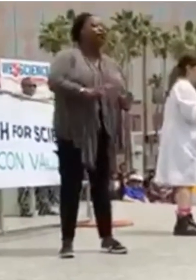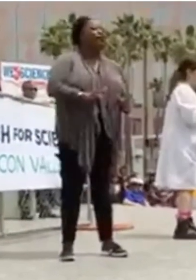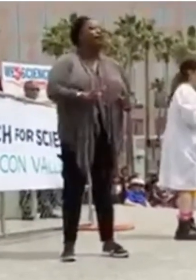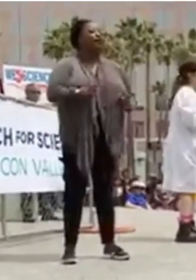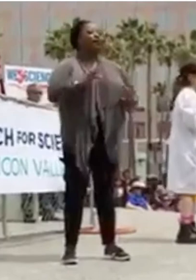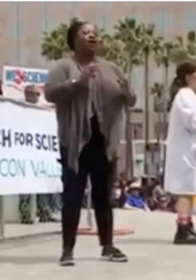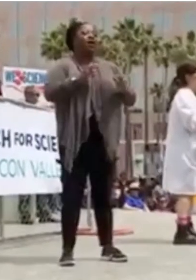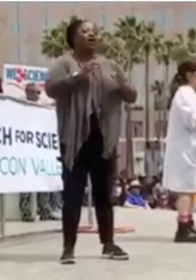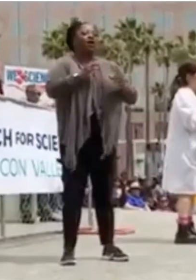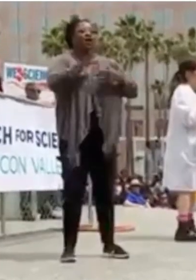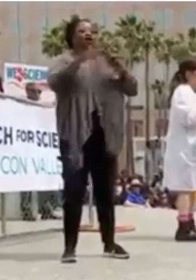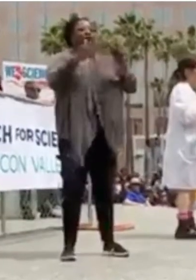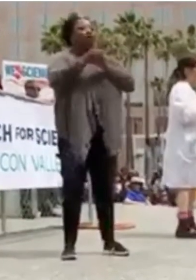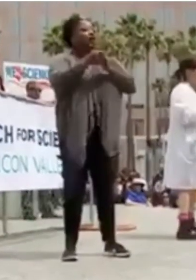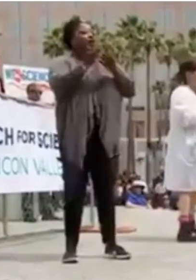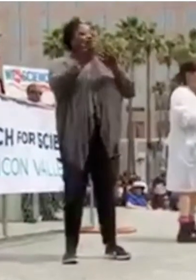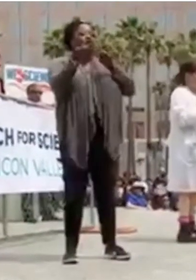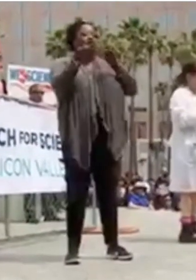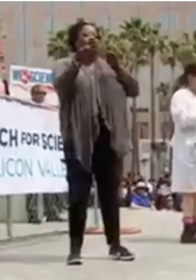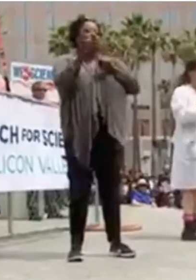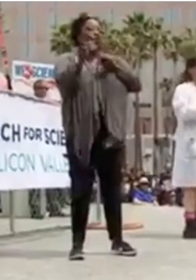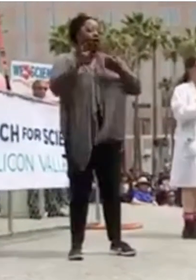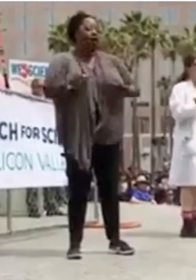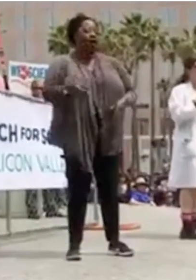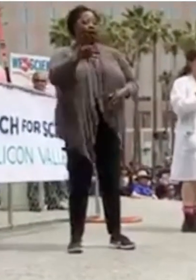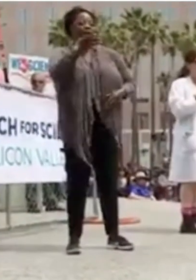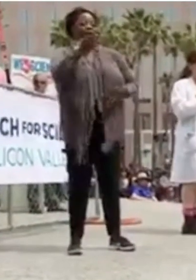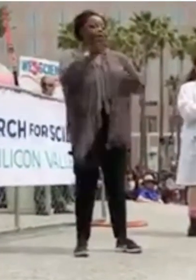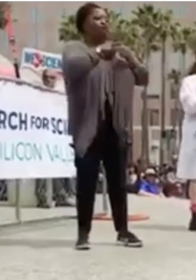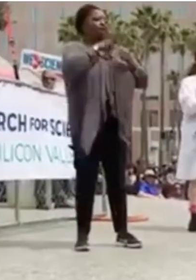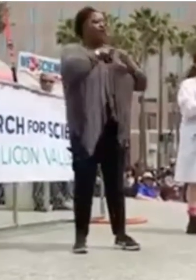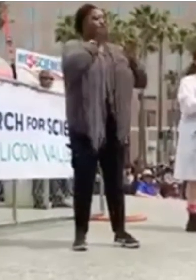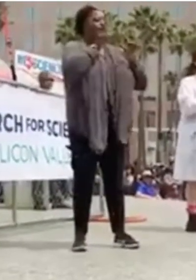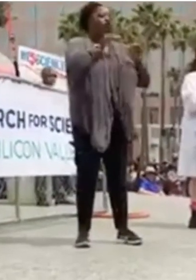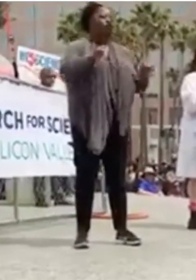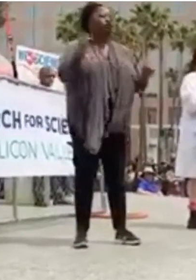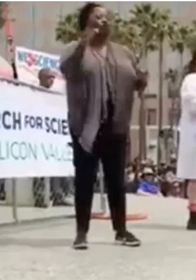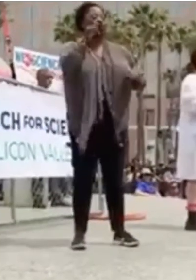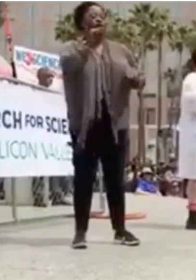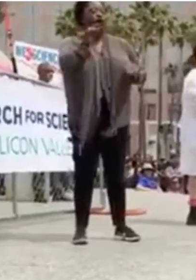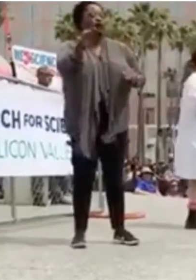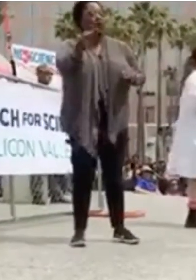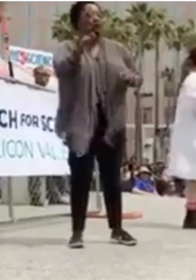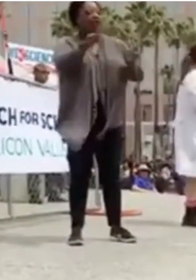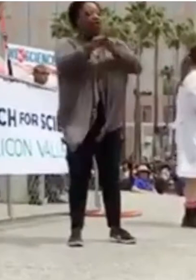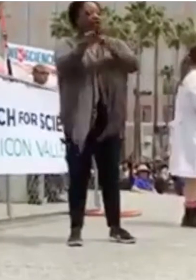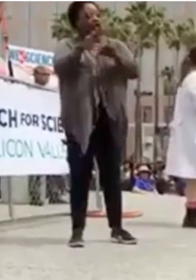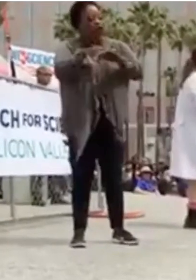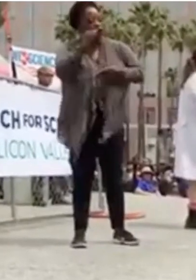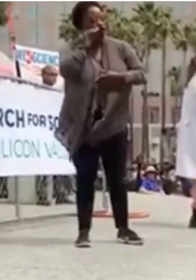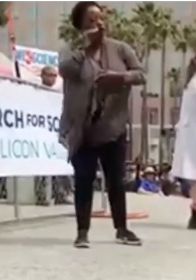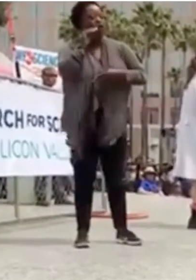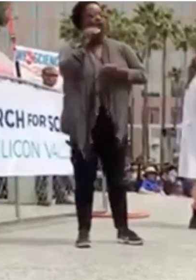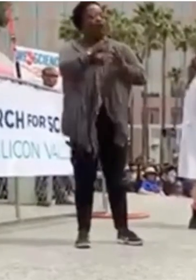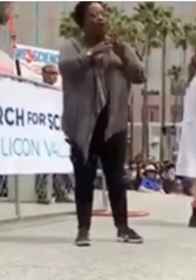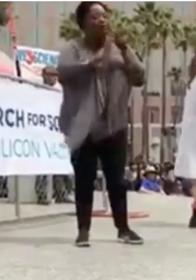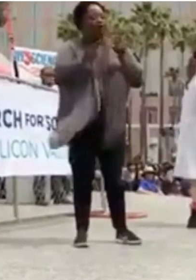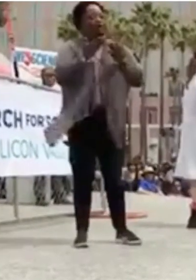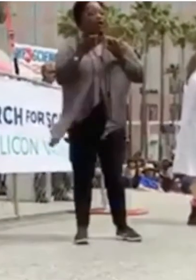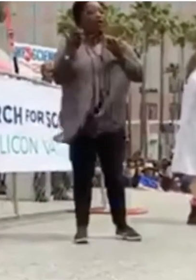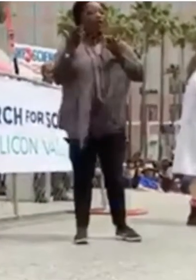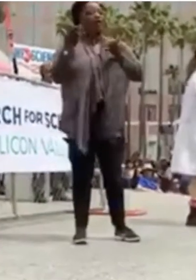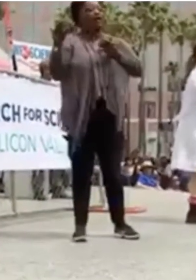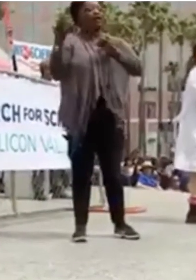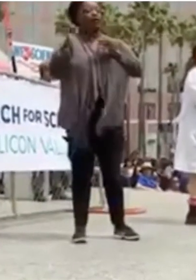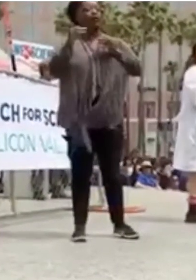is all overscored by the fact that I'm a parent of children who need to also learn these same things that we need to teach